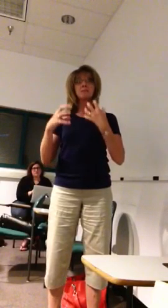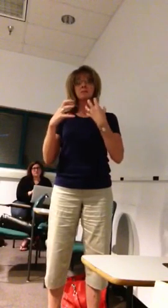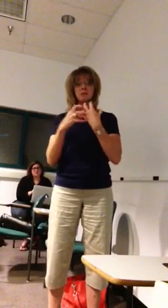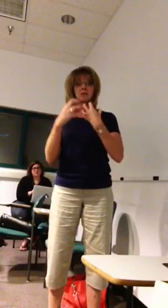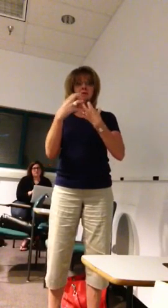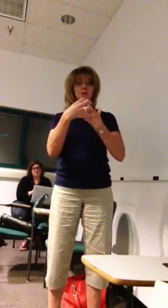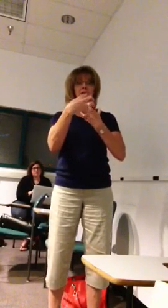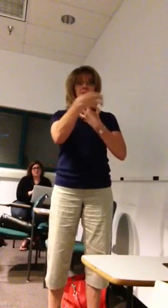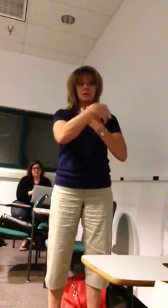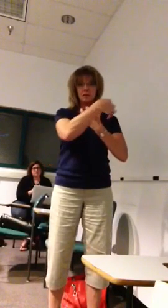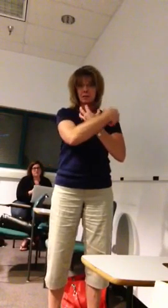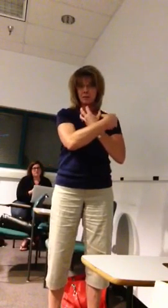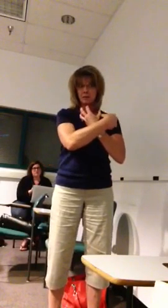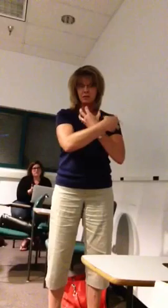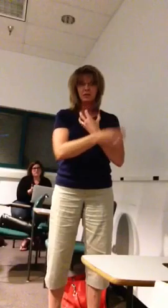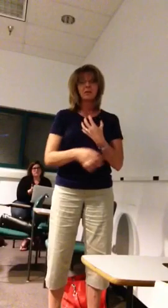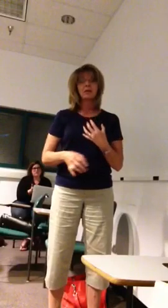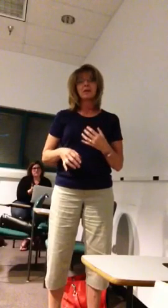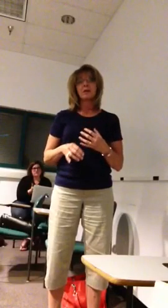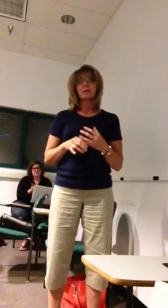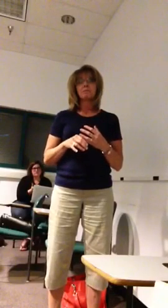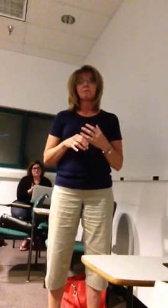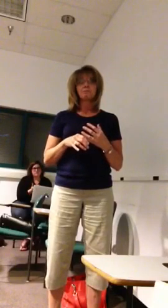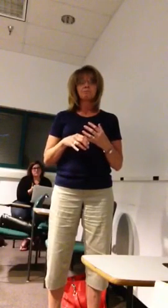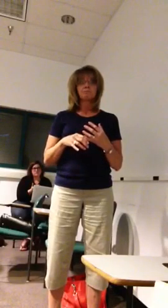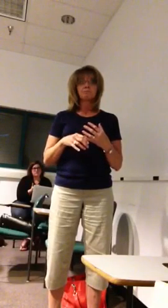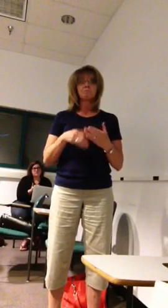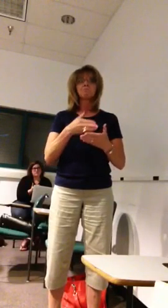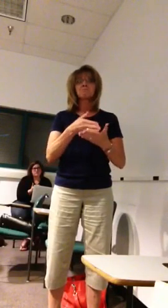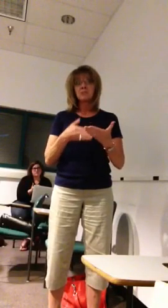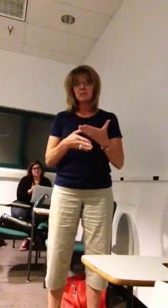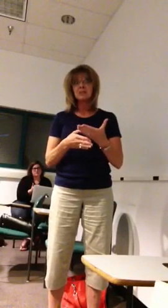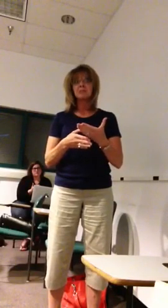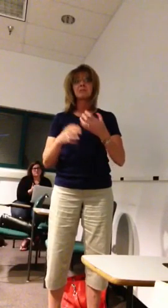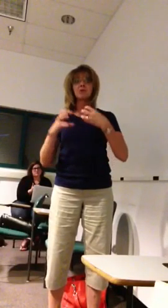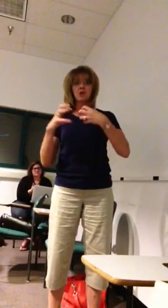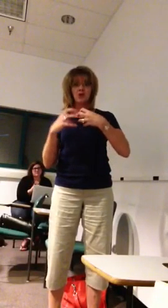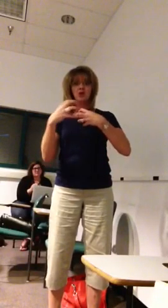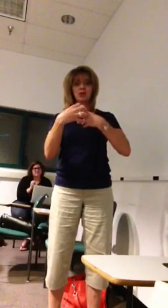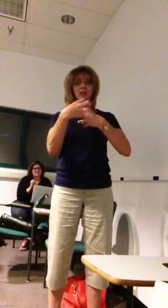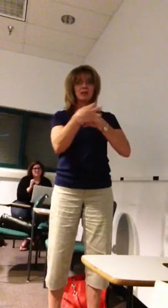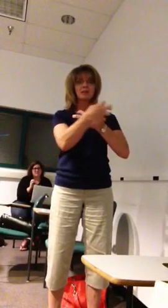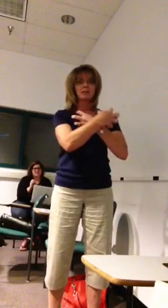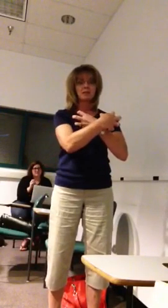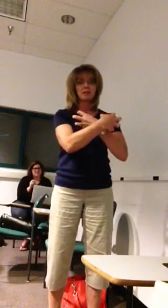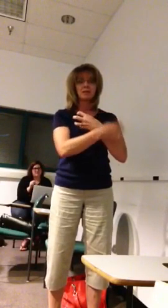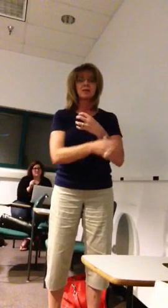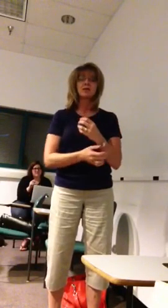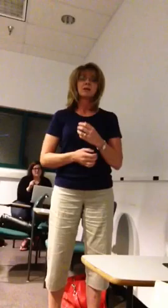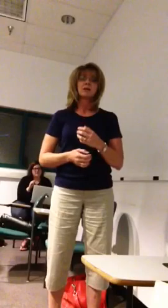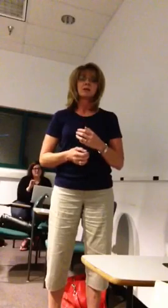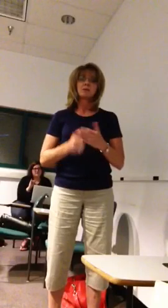So some, just put are continental, just put in the space continental. Some